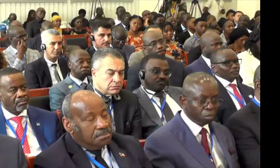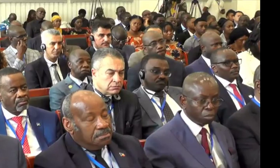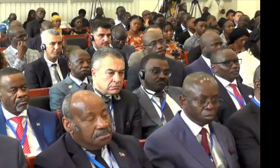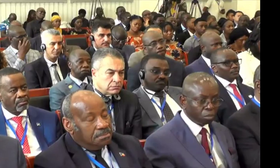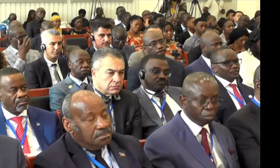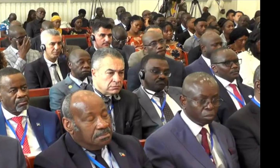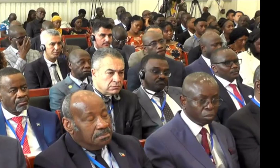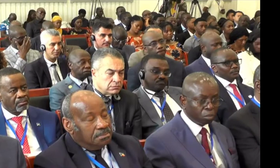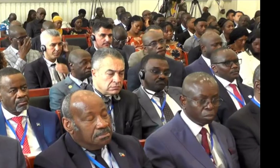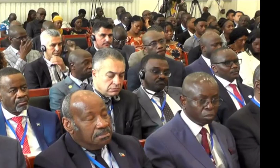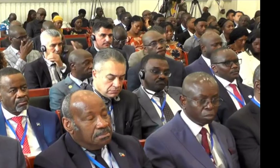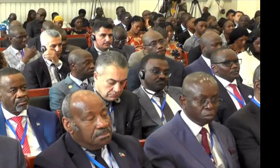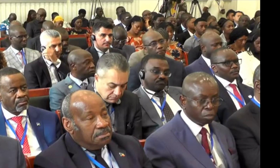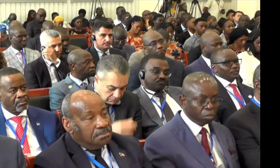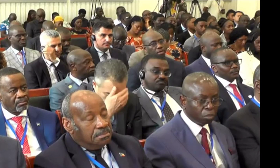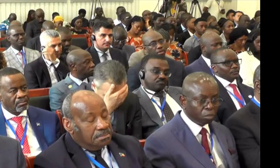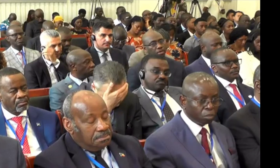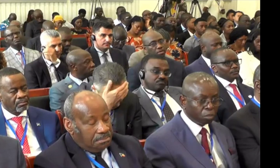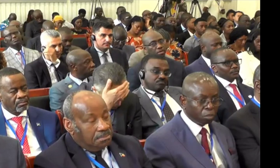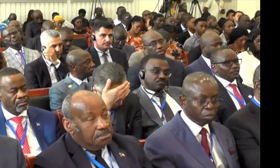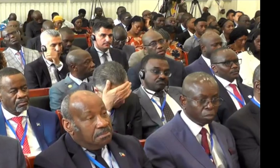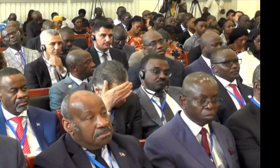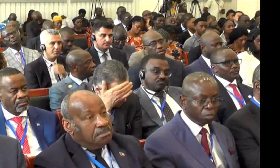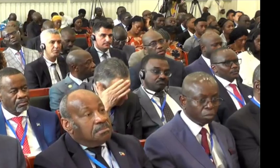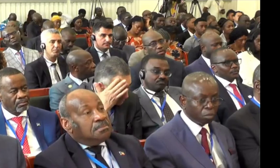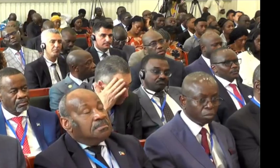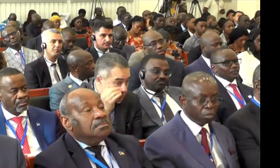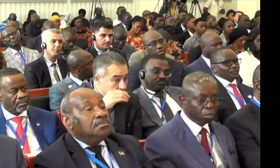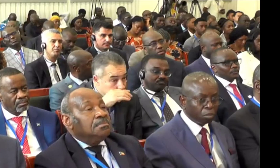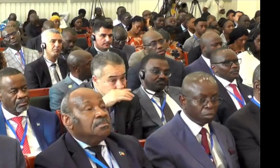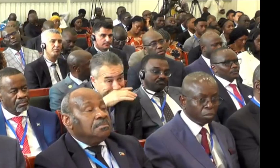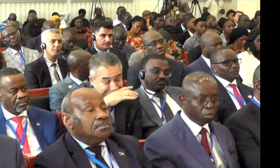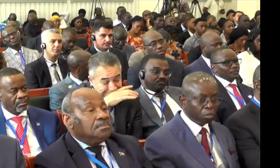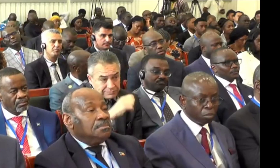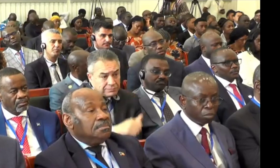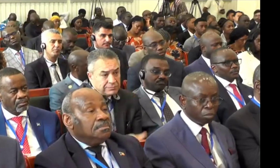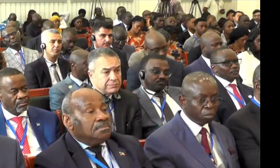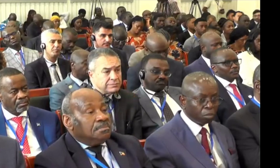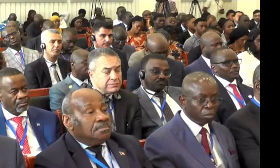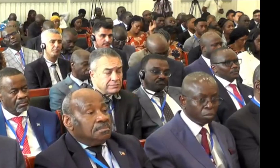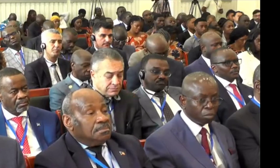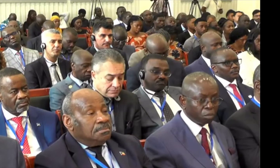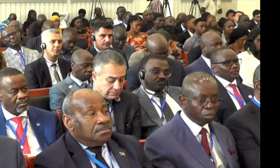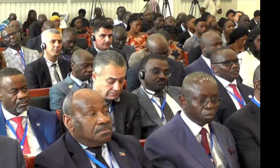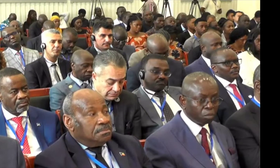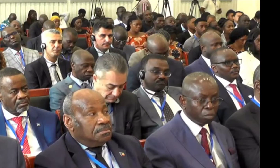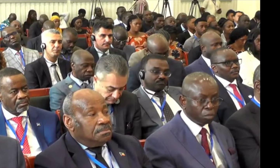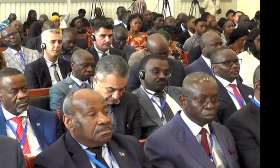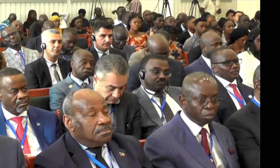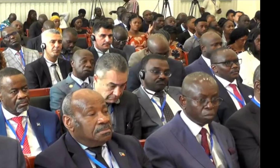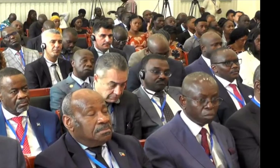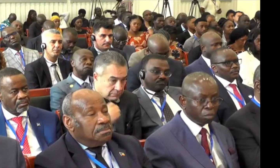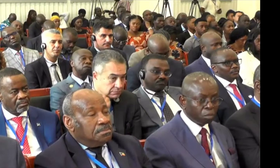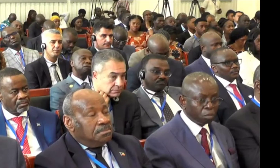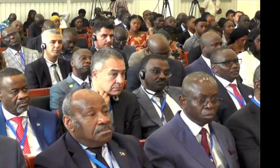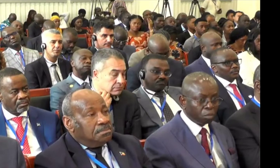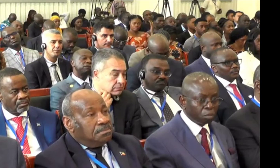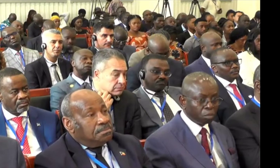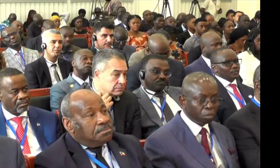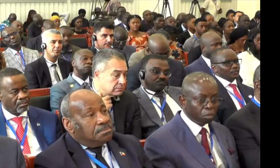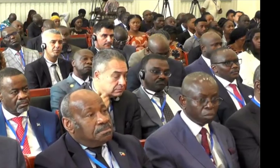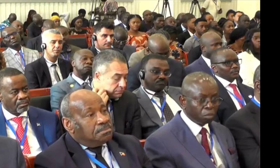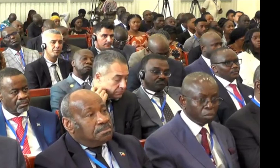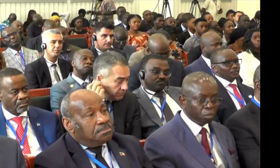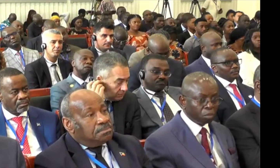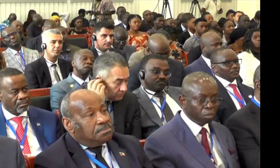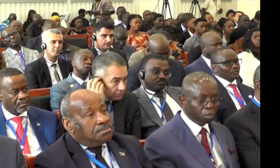new resulted-based approach, especially as everyone agrees on three key